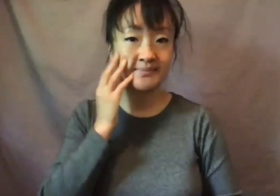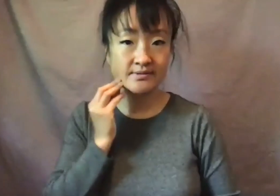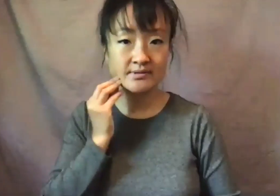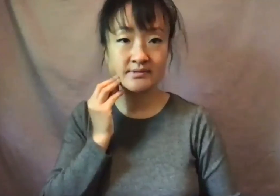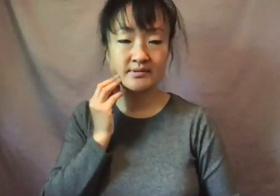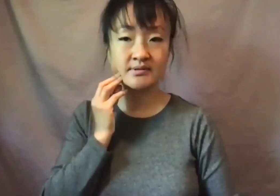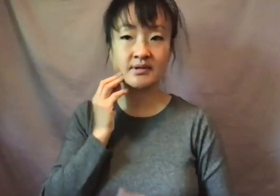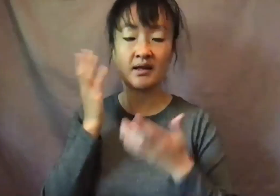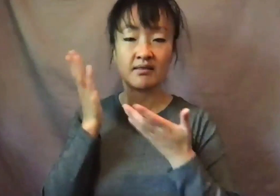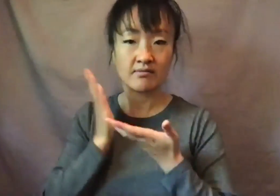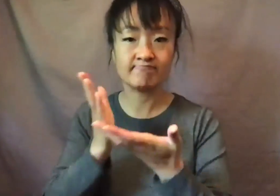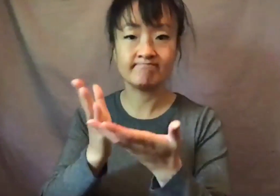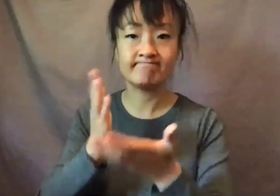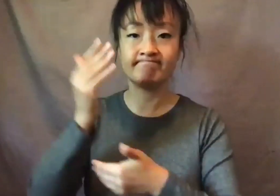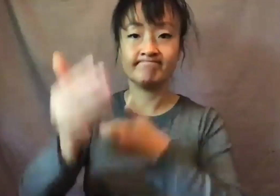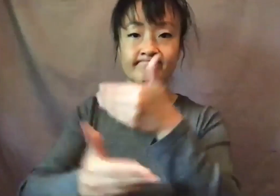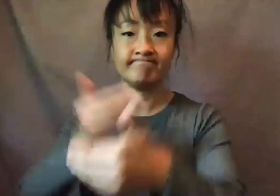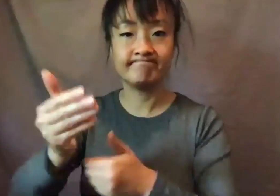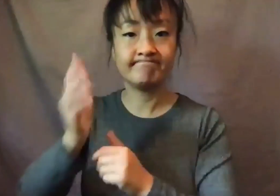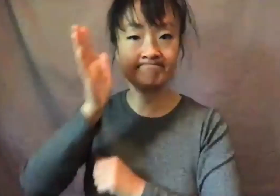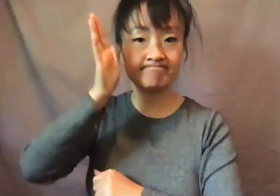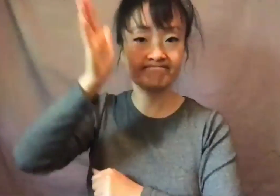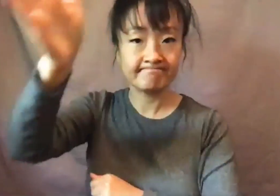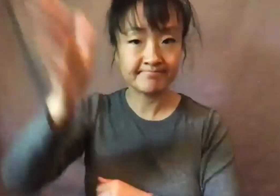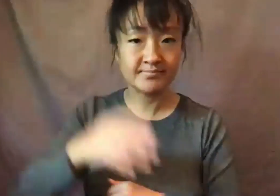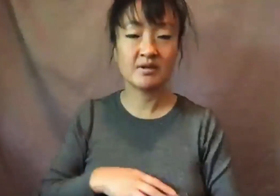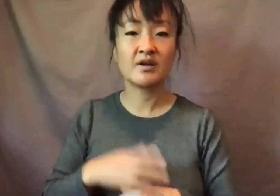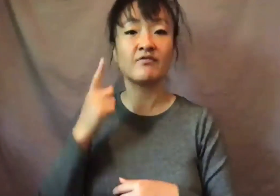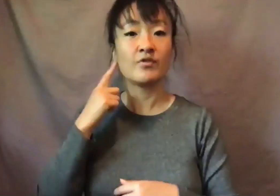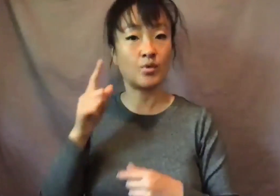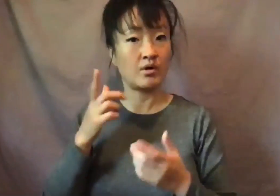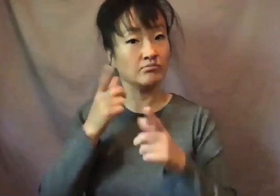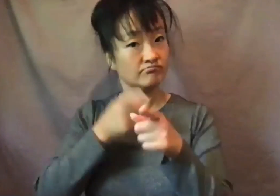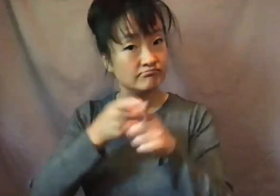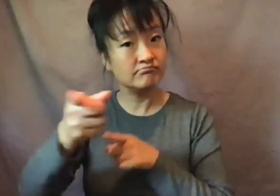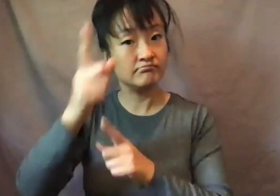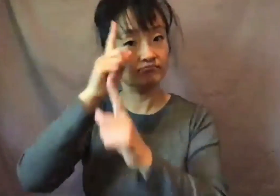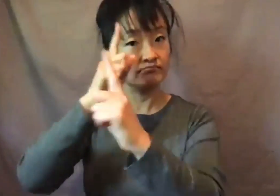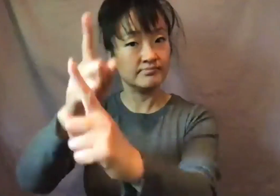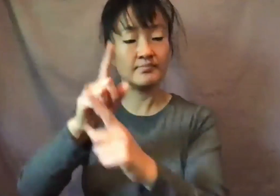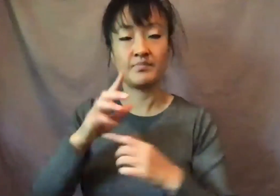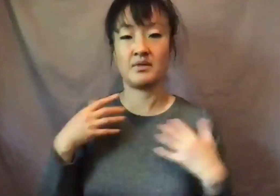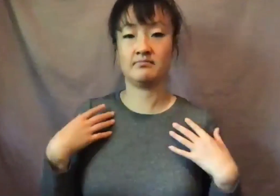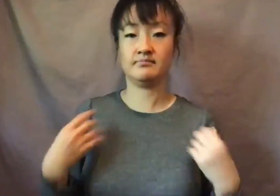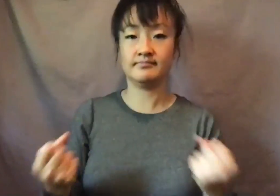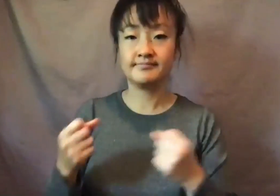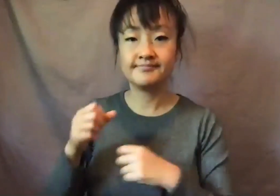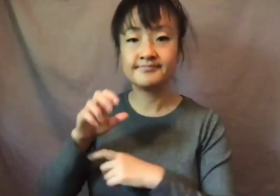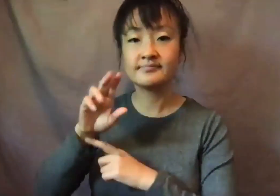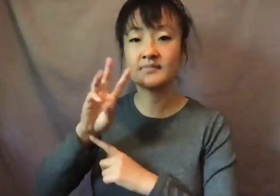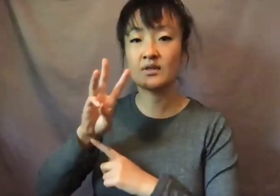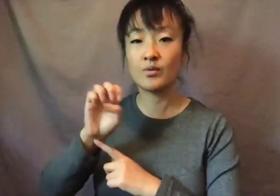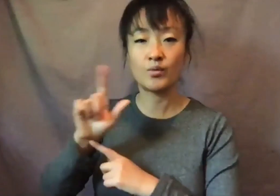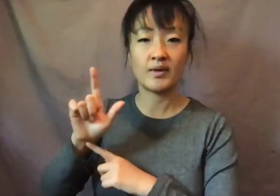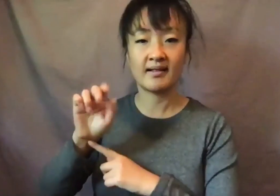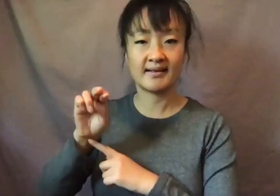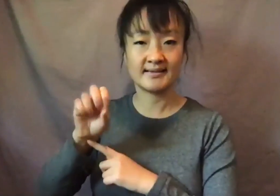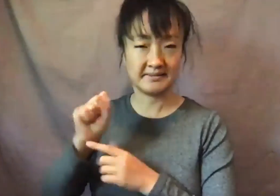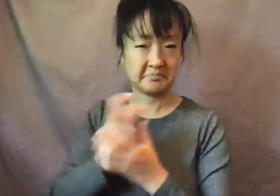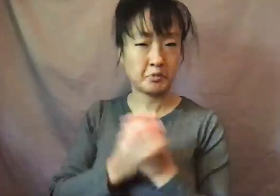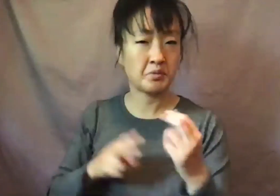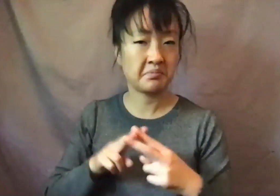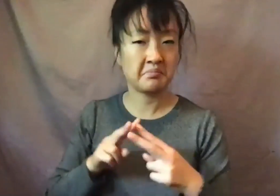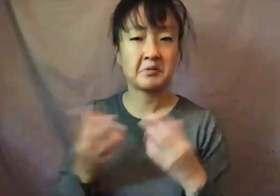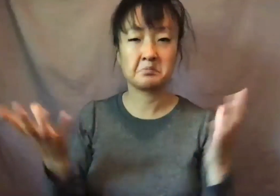the future for wellness and healing. I think that sort of encapsulates an awful lot. I actually